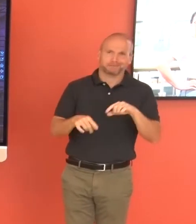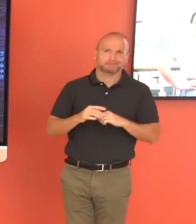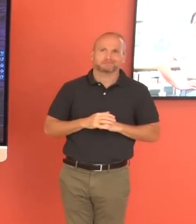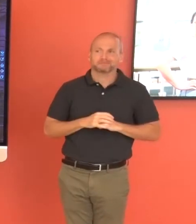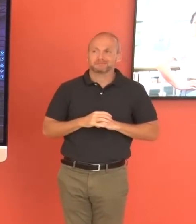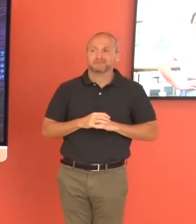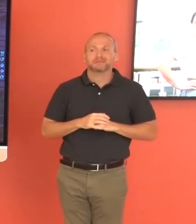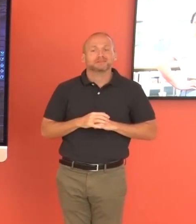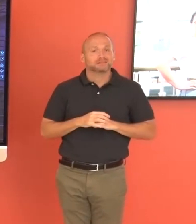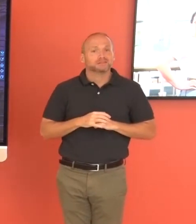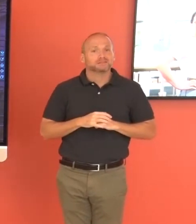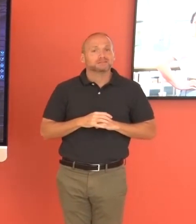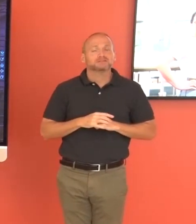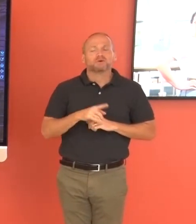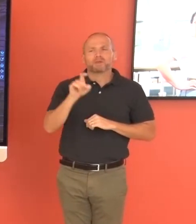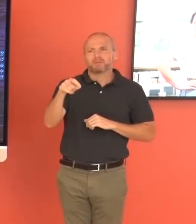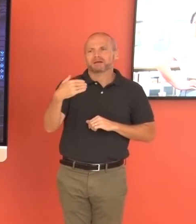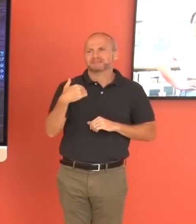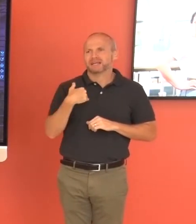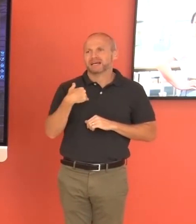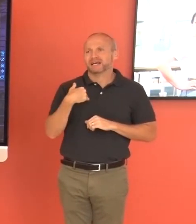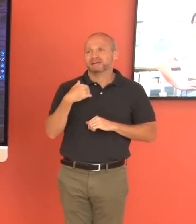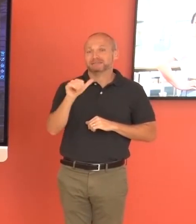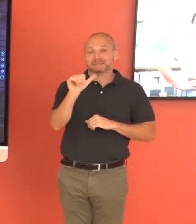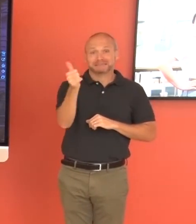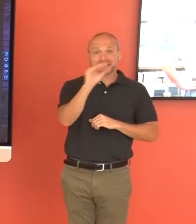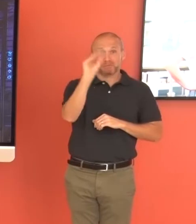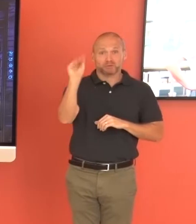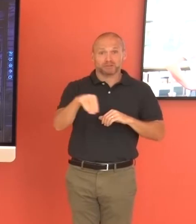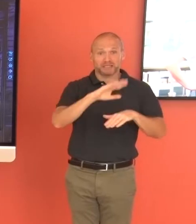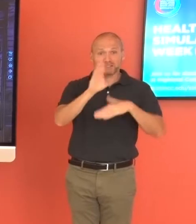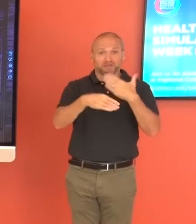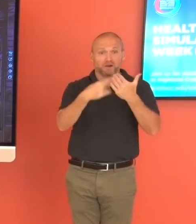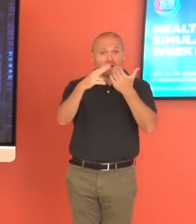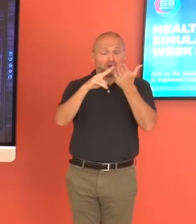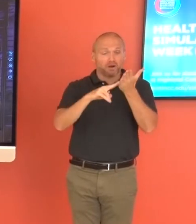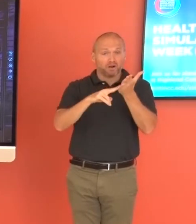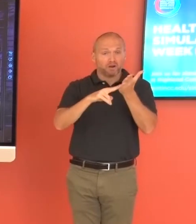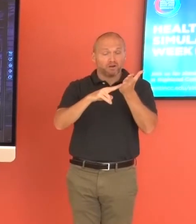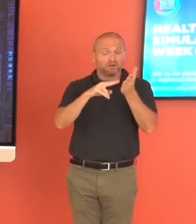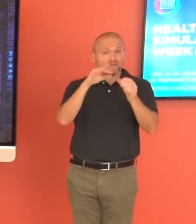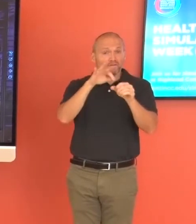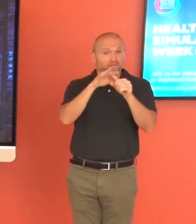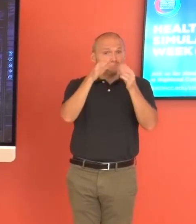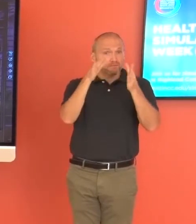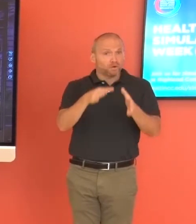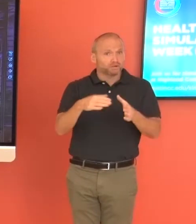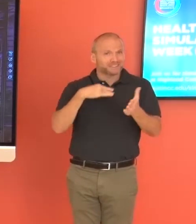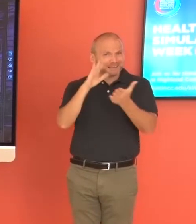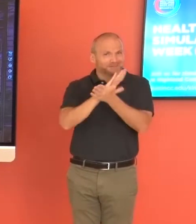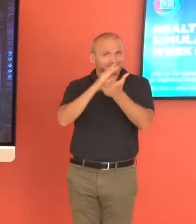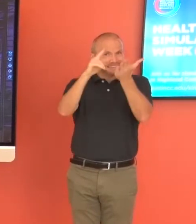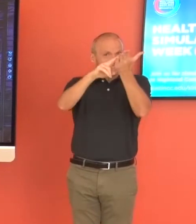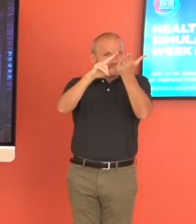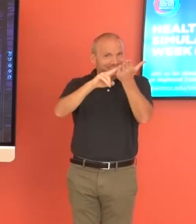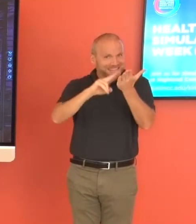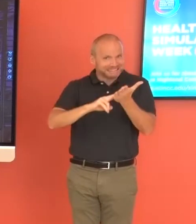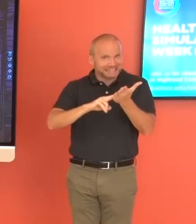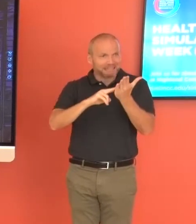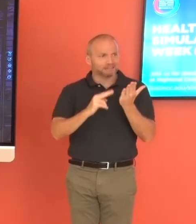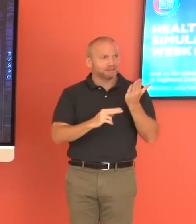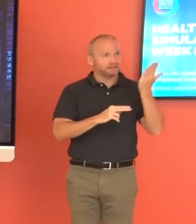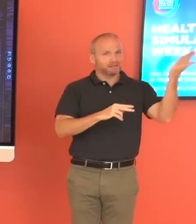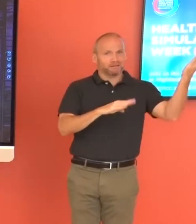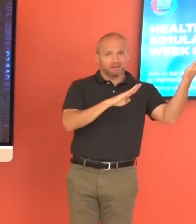out and they have to have 10% of the registered voters actually sign a petition. They give that petition to our Board of